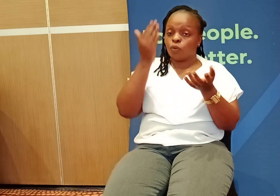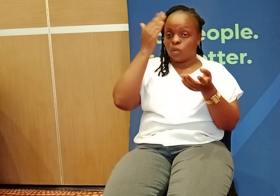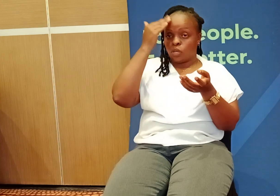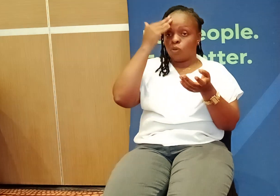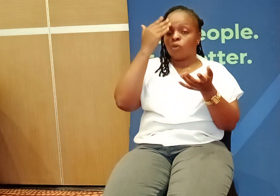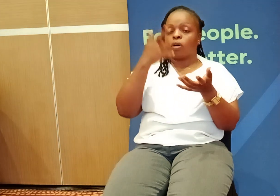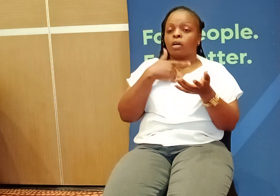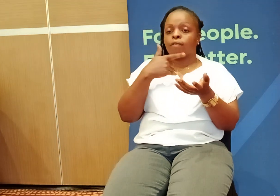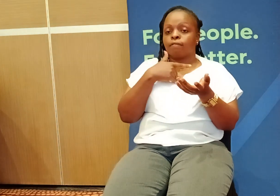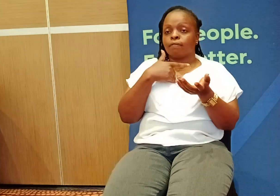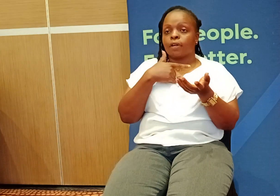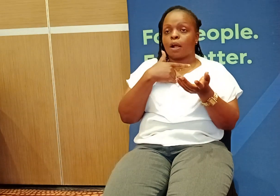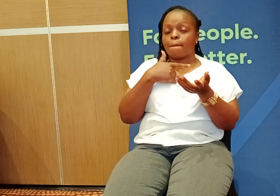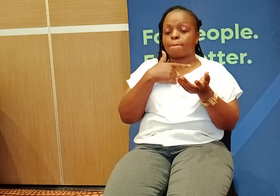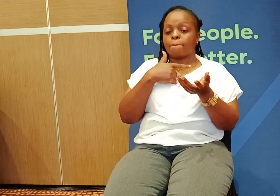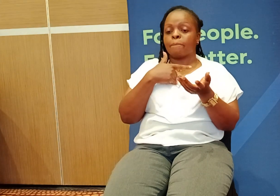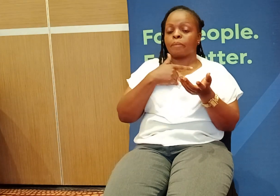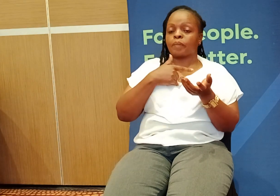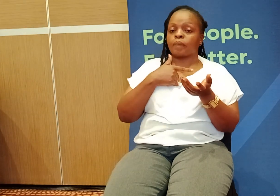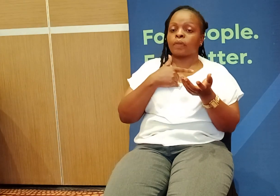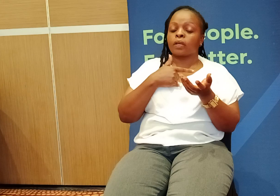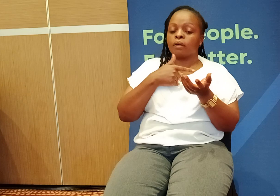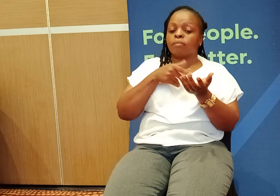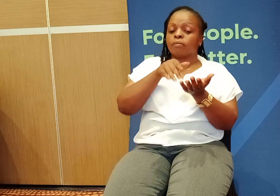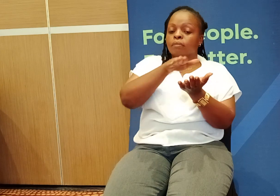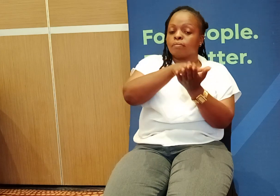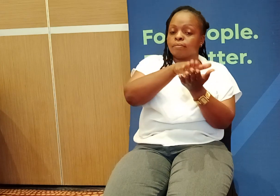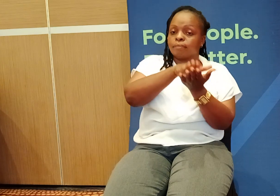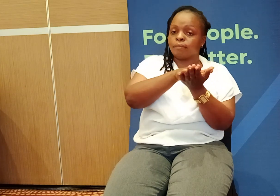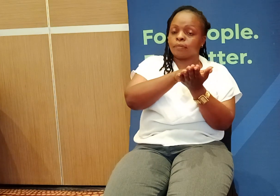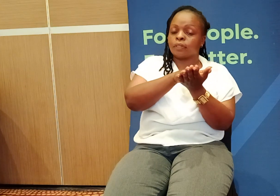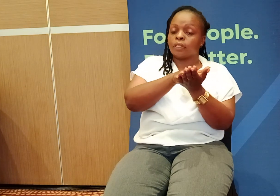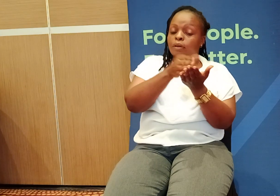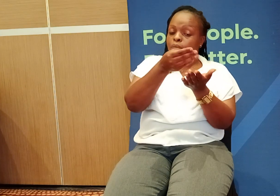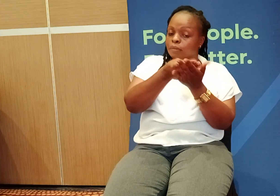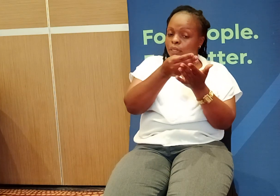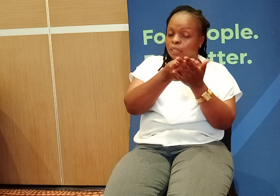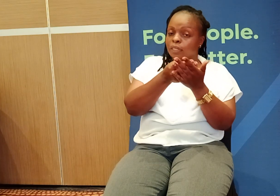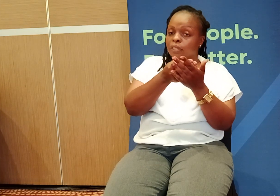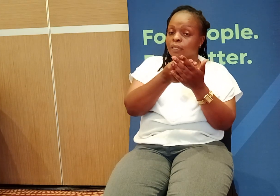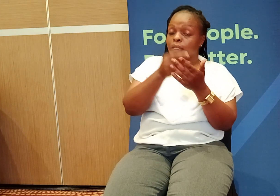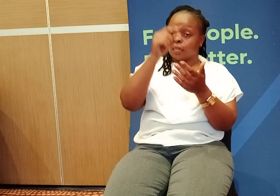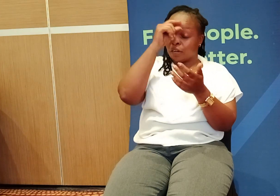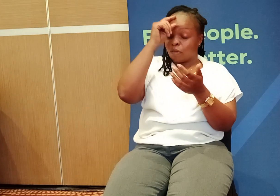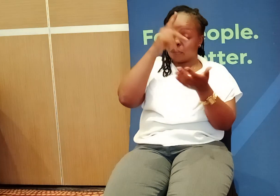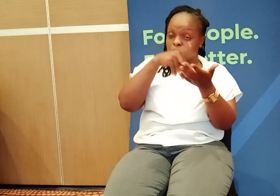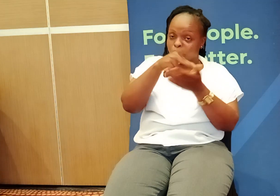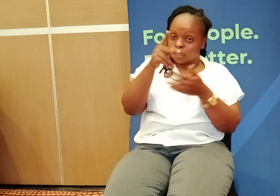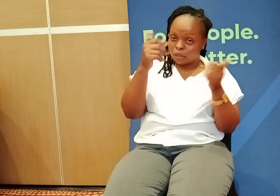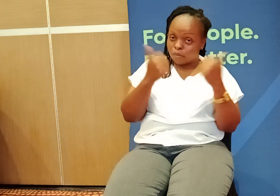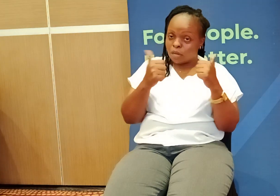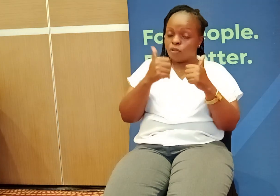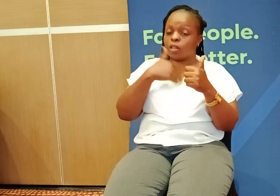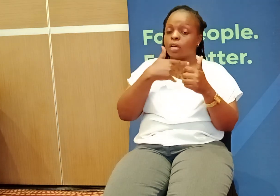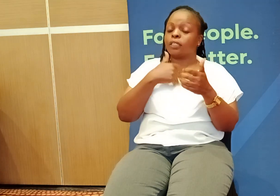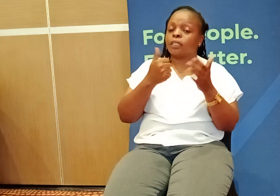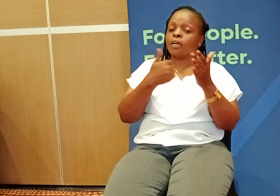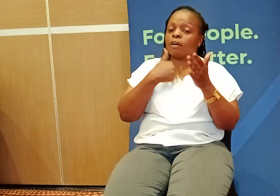there's a substantial amount of pending bills that the government hasn't paid, and that will have an impact on